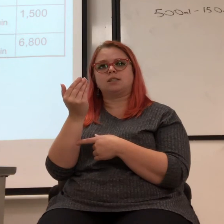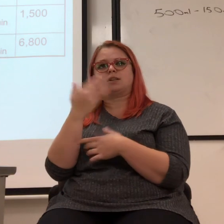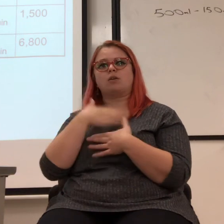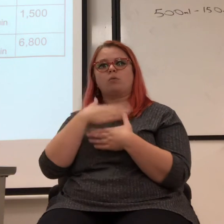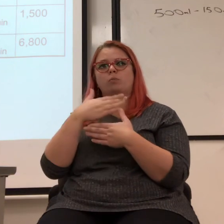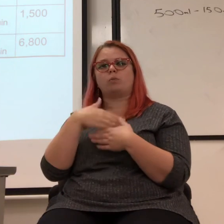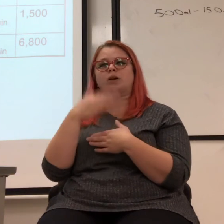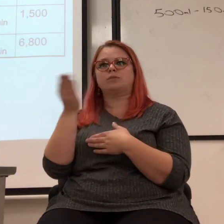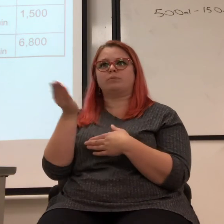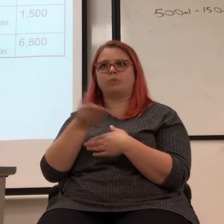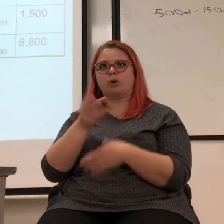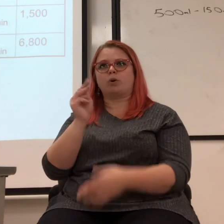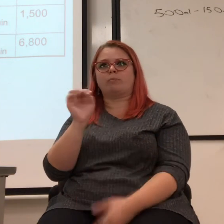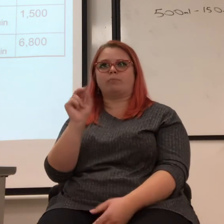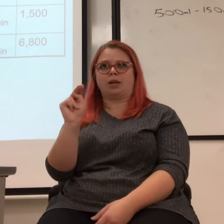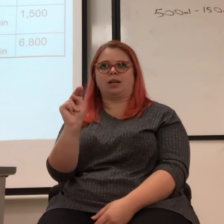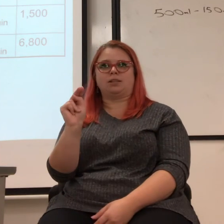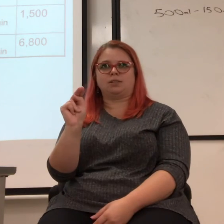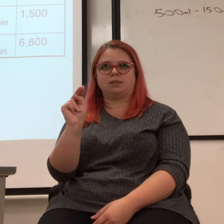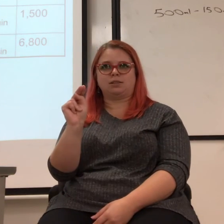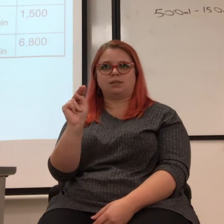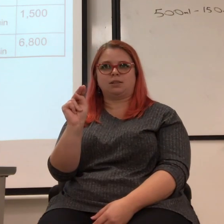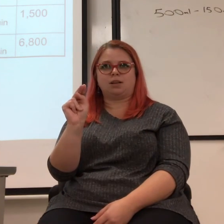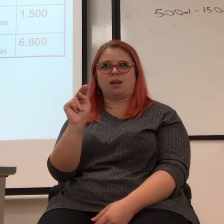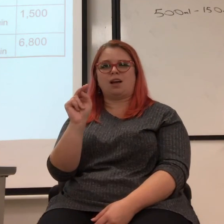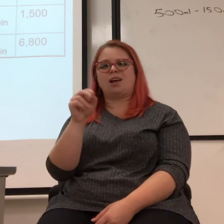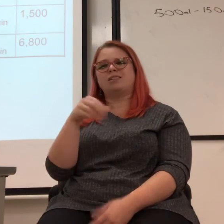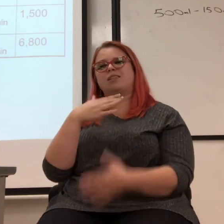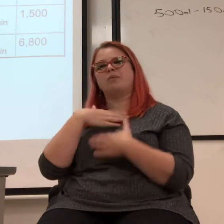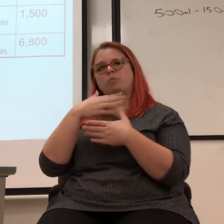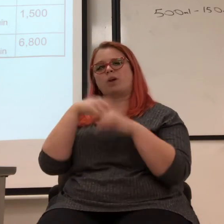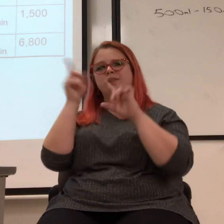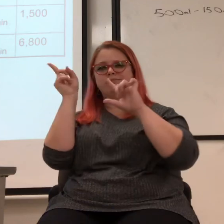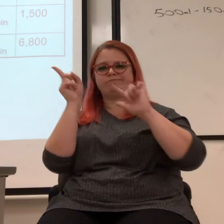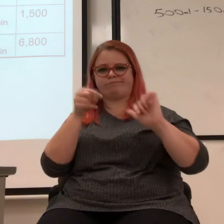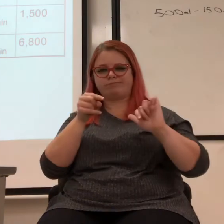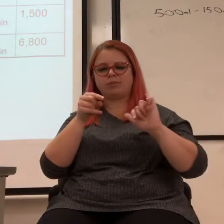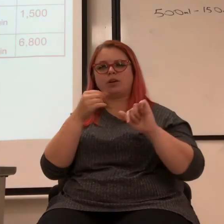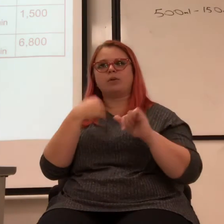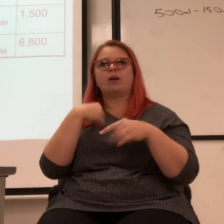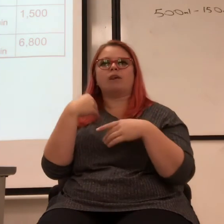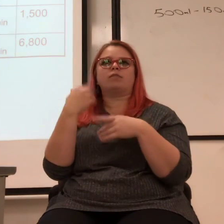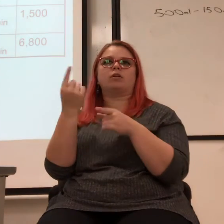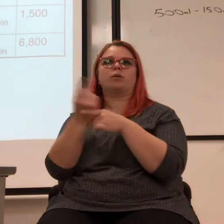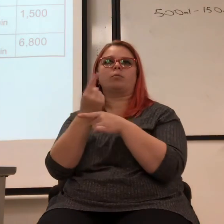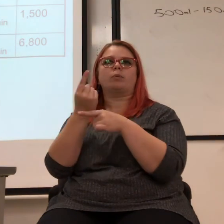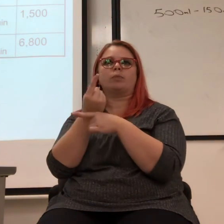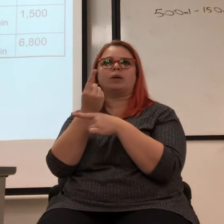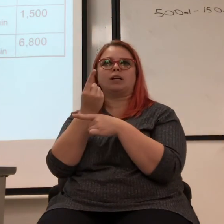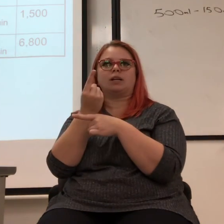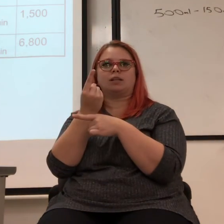breaths per minute. You cross out the breaths, and you're going to get the appropriate